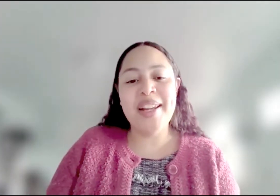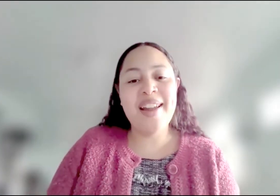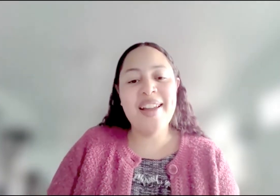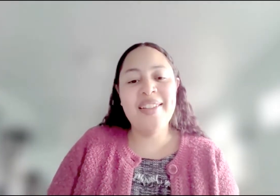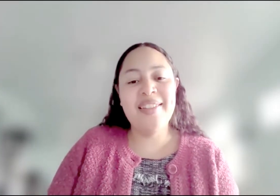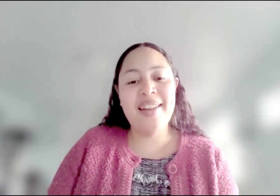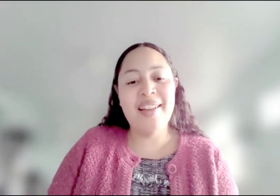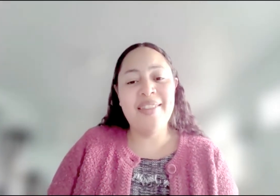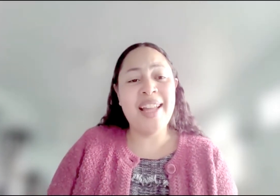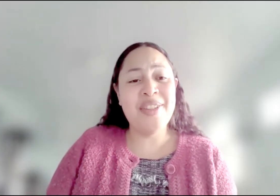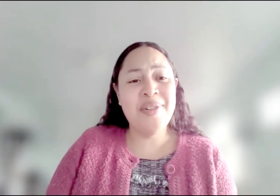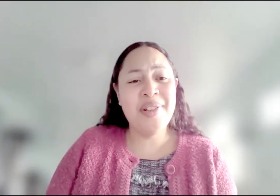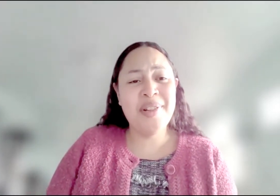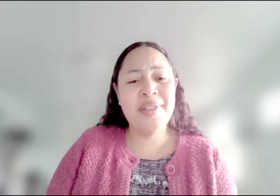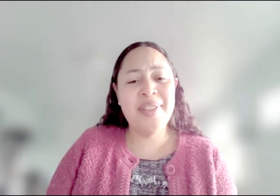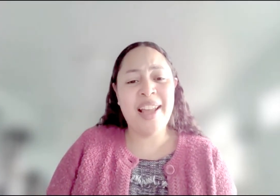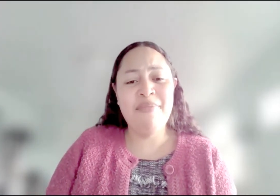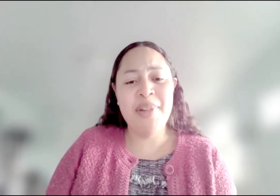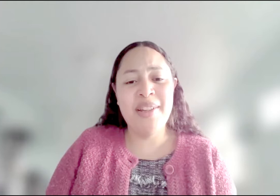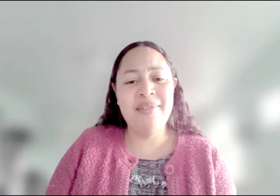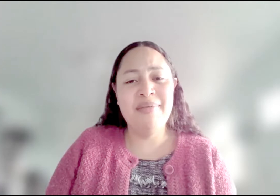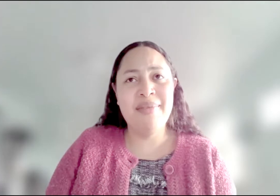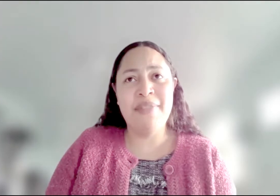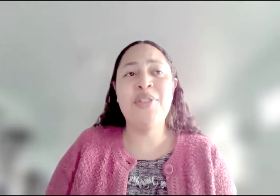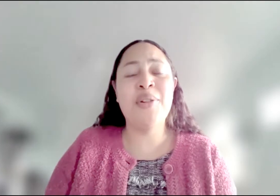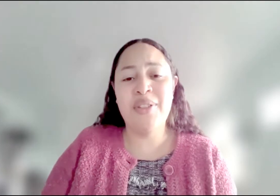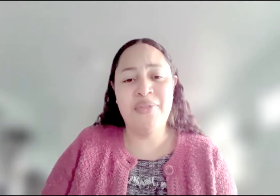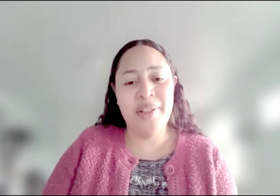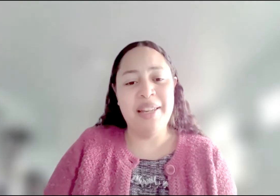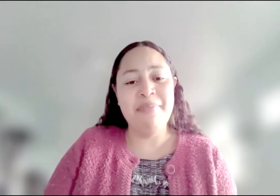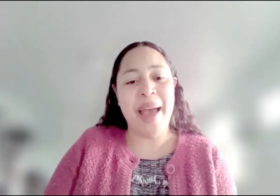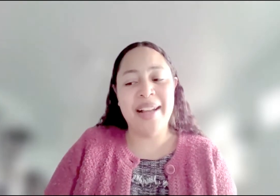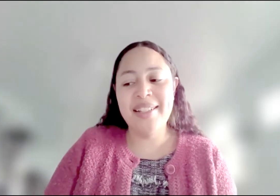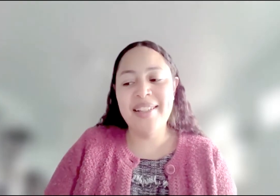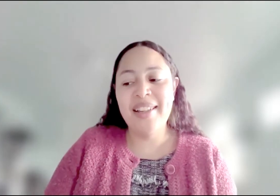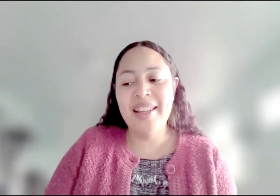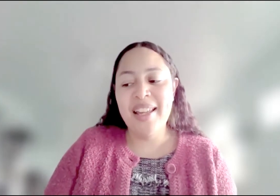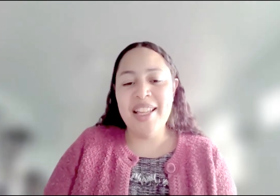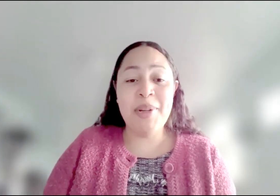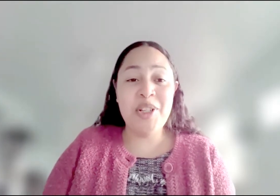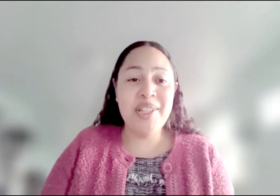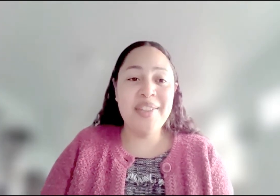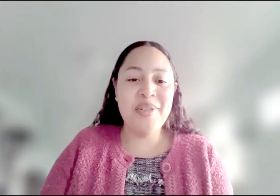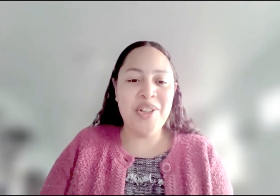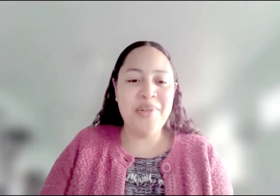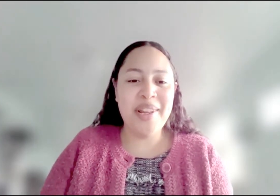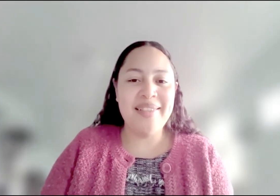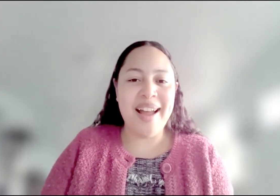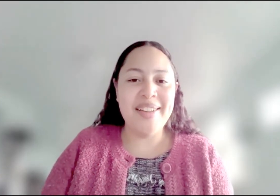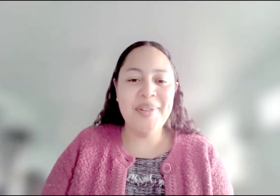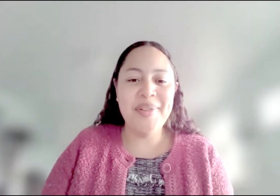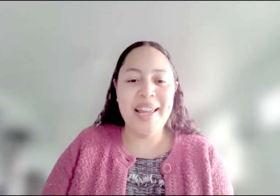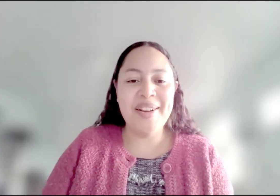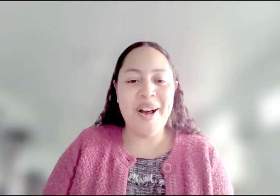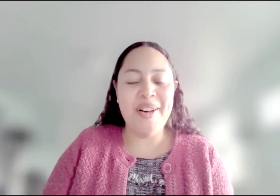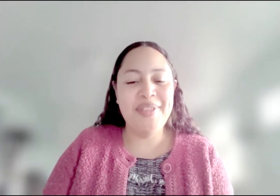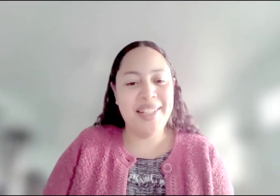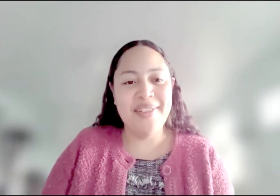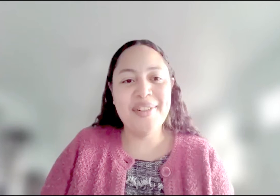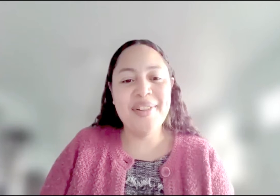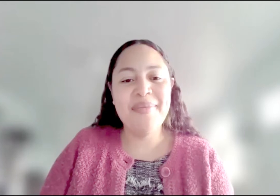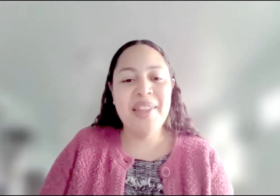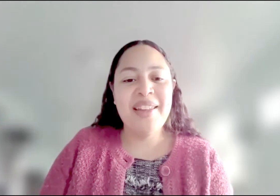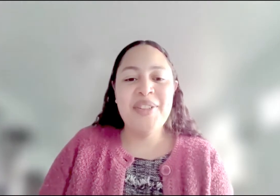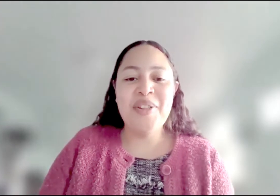We recognize that the last 2 years have so severely impacted, especially this graduating class who's heading off